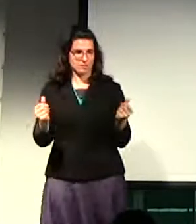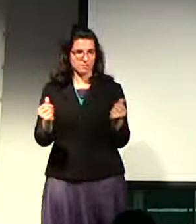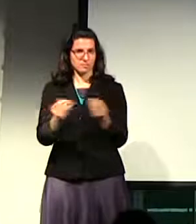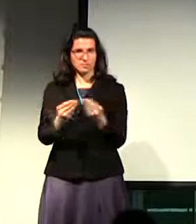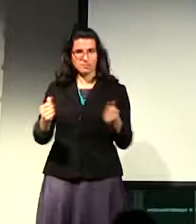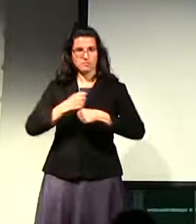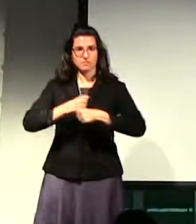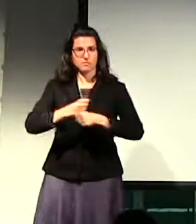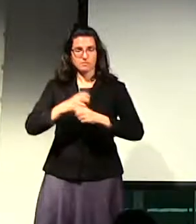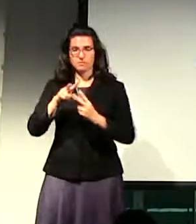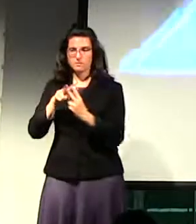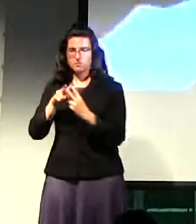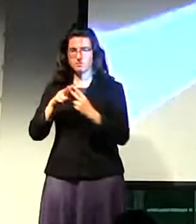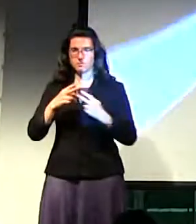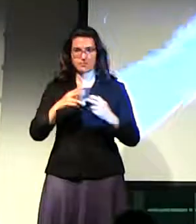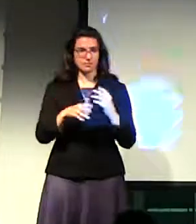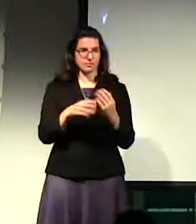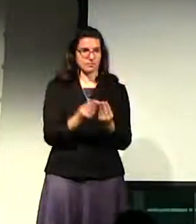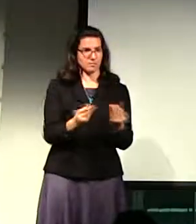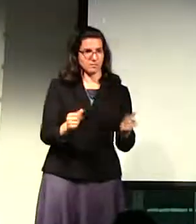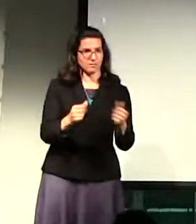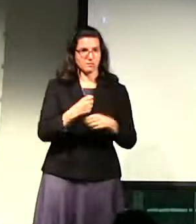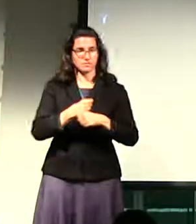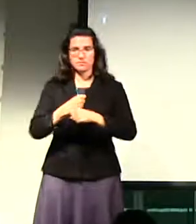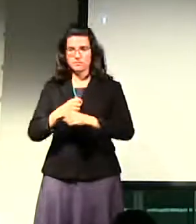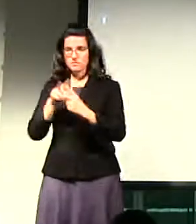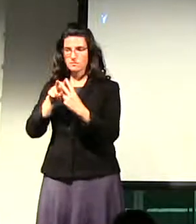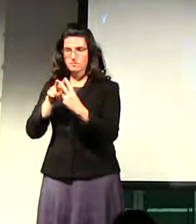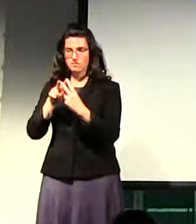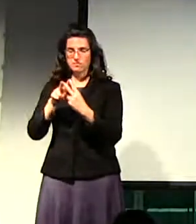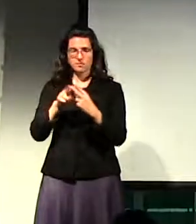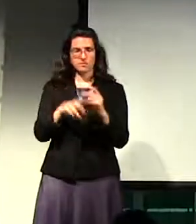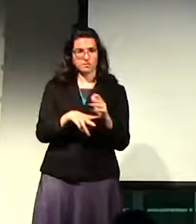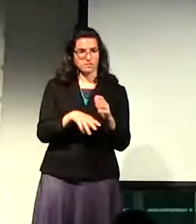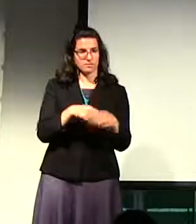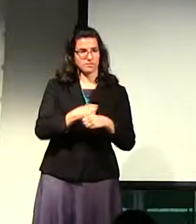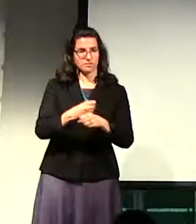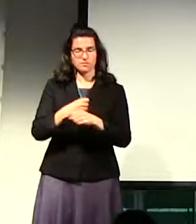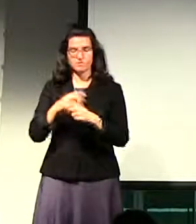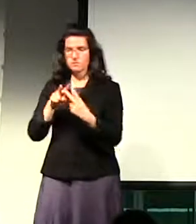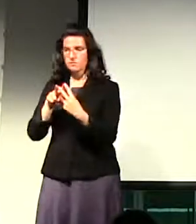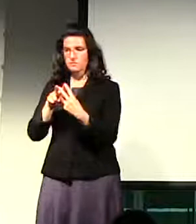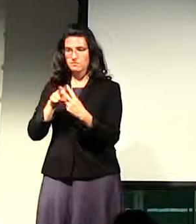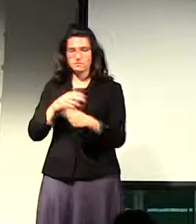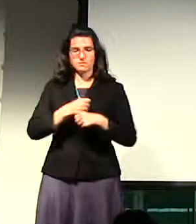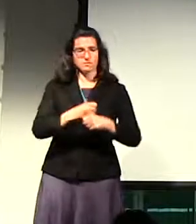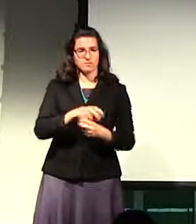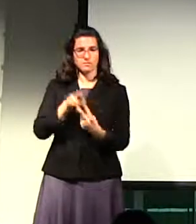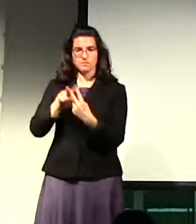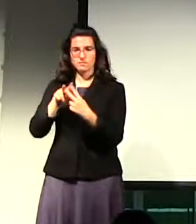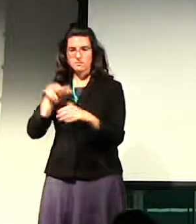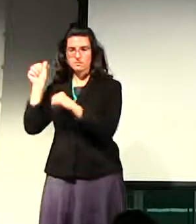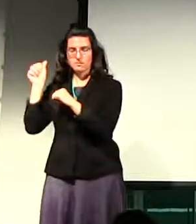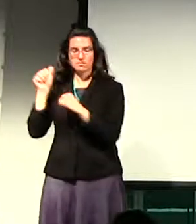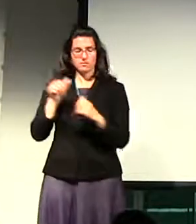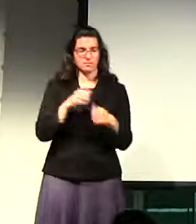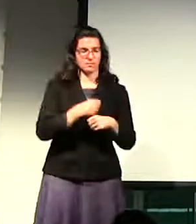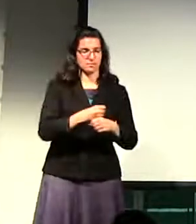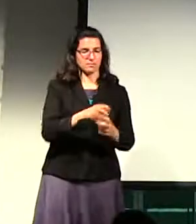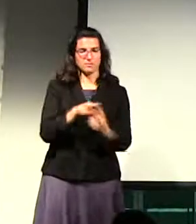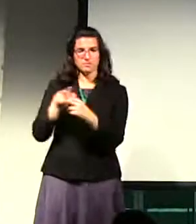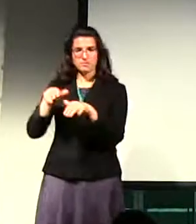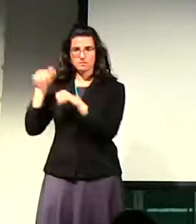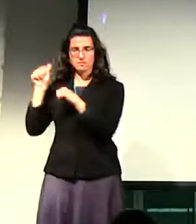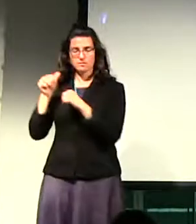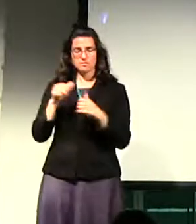cure, forming, pair, cure, forming, shadows, forming, shadow, leading, forming, shadow, leading, forming, shadow, leading, forming,